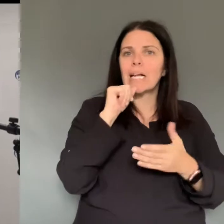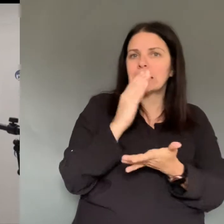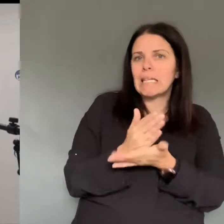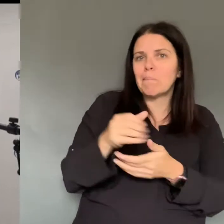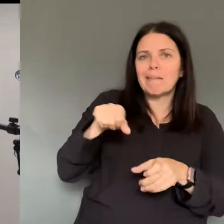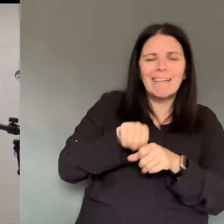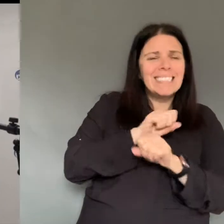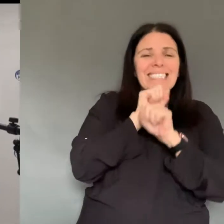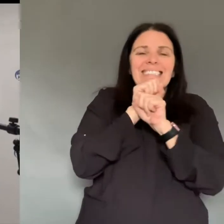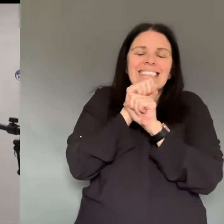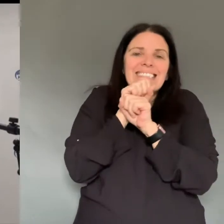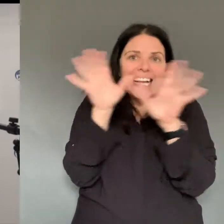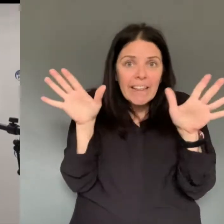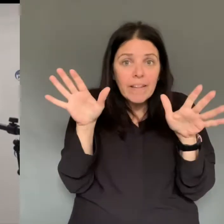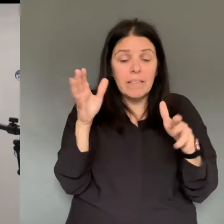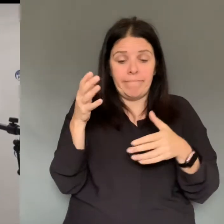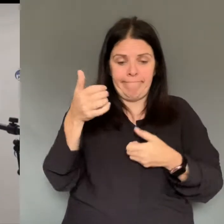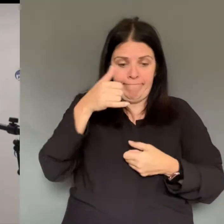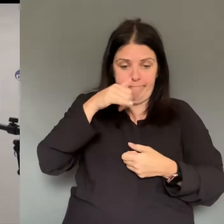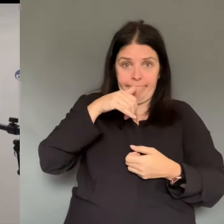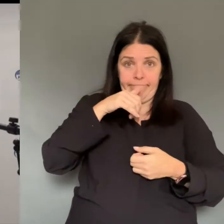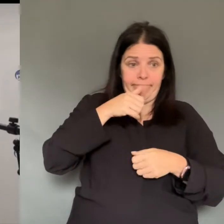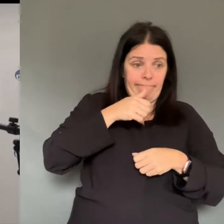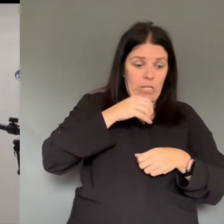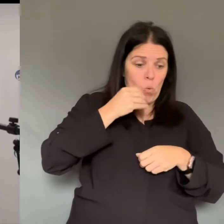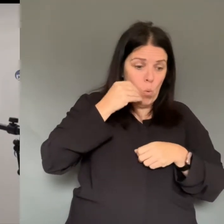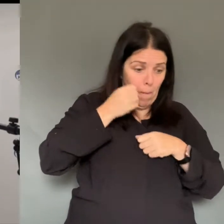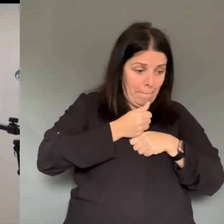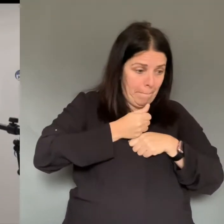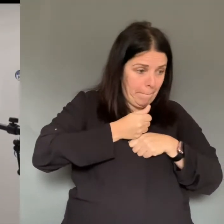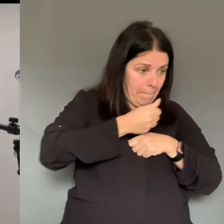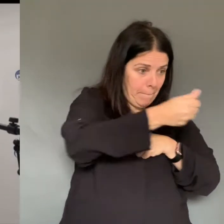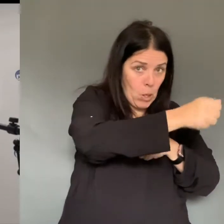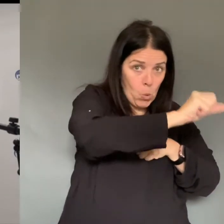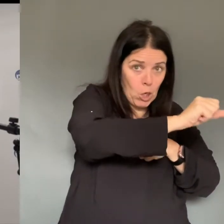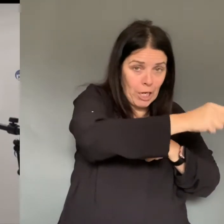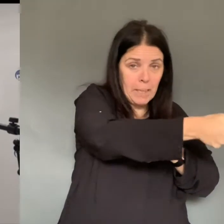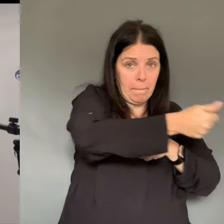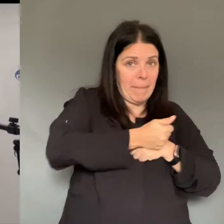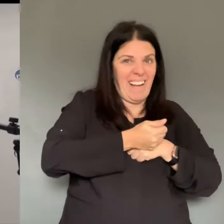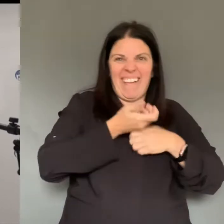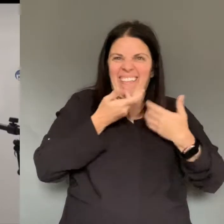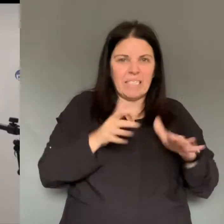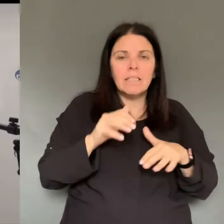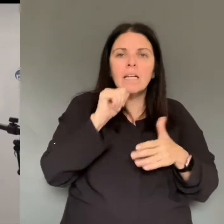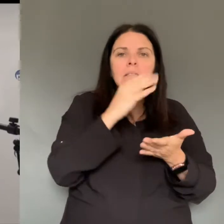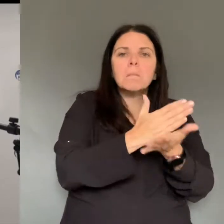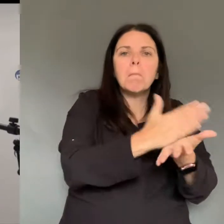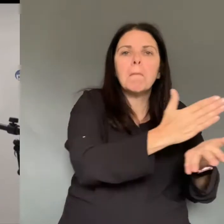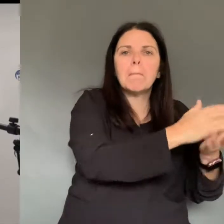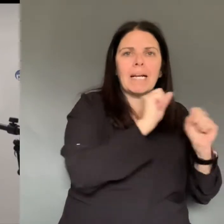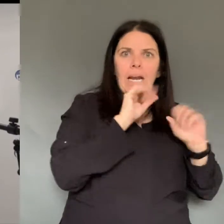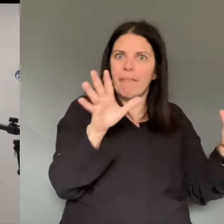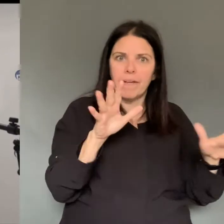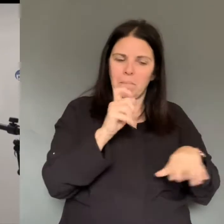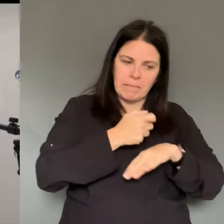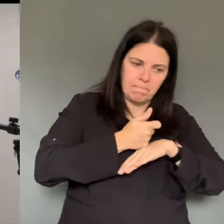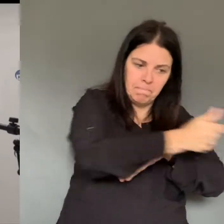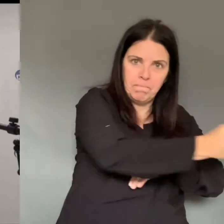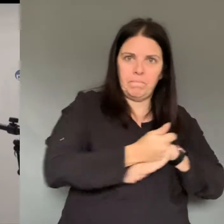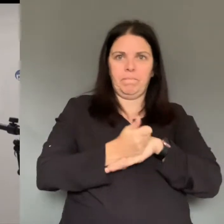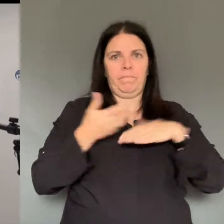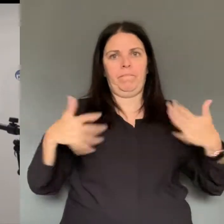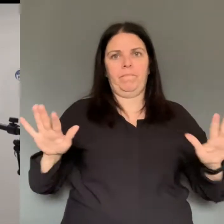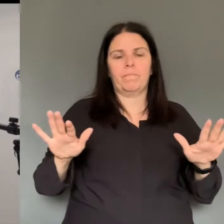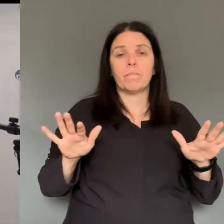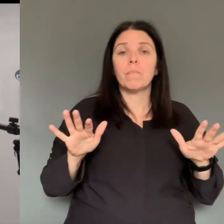day? So I think those are the questions that we have to look at, and we need to recognize that this is a fight that everyone is fighting